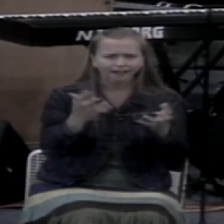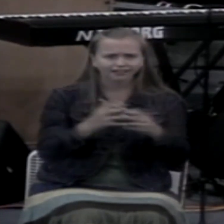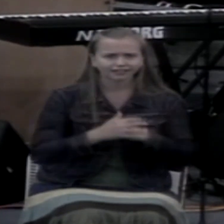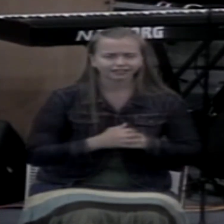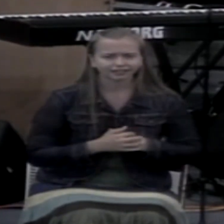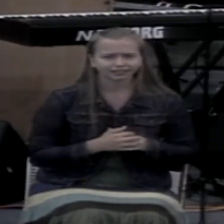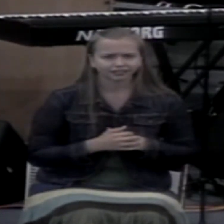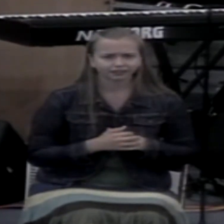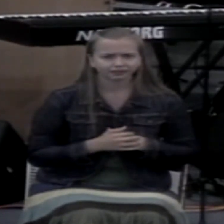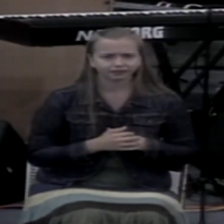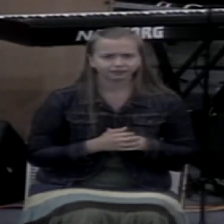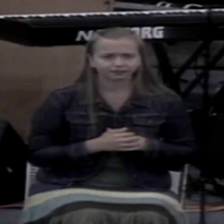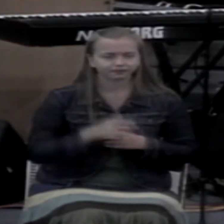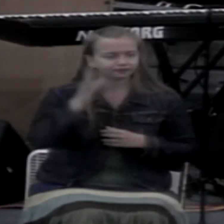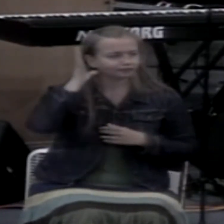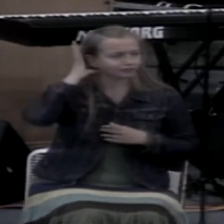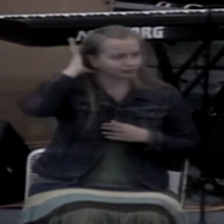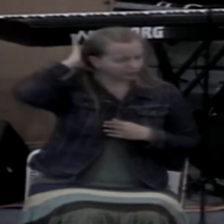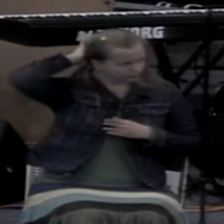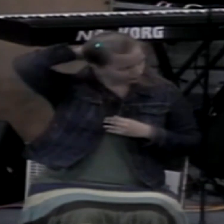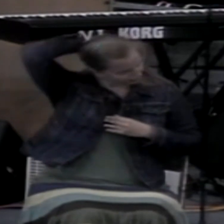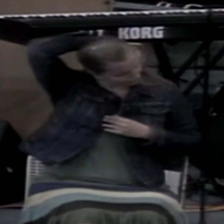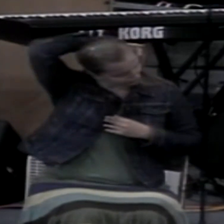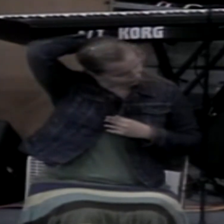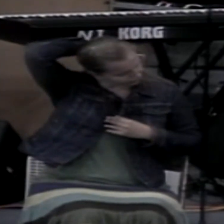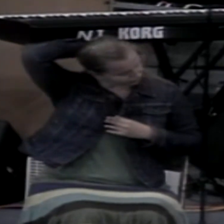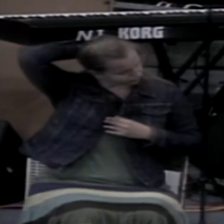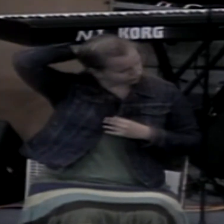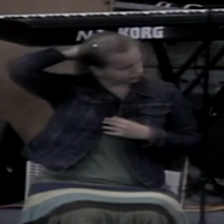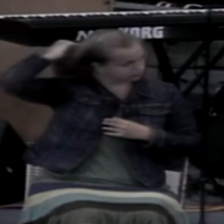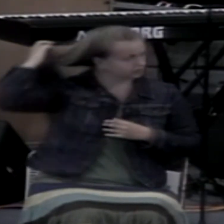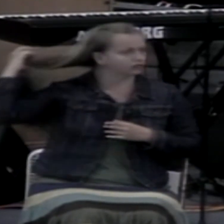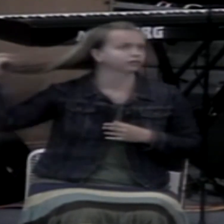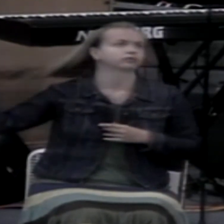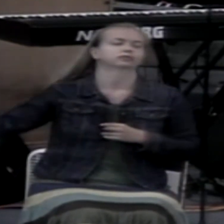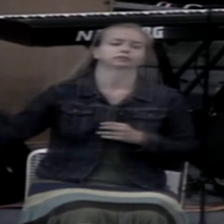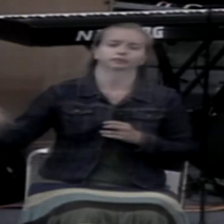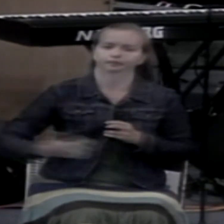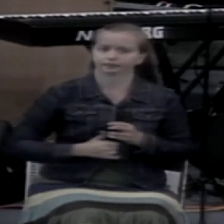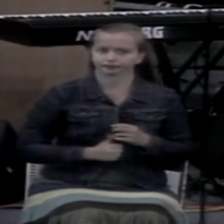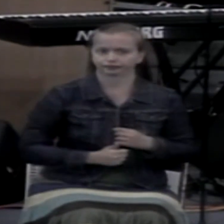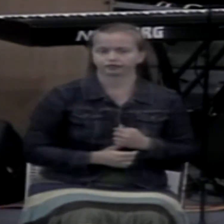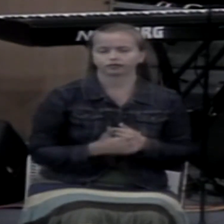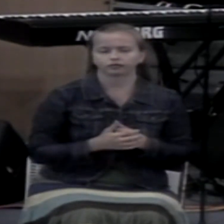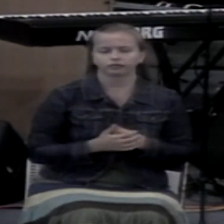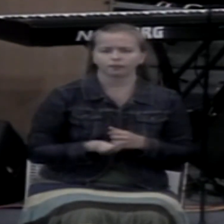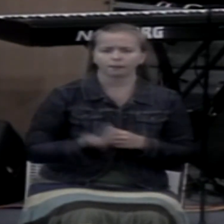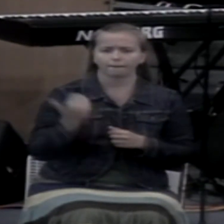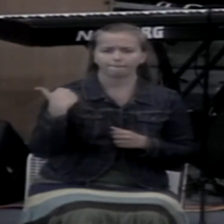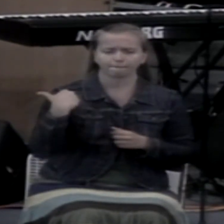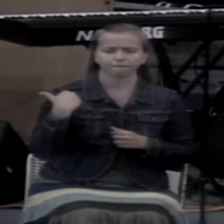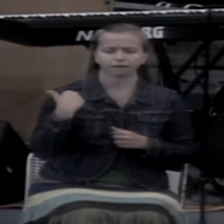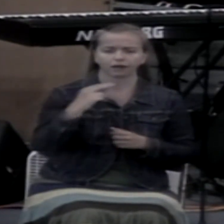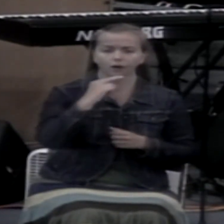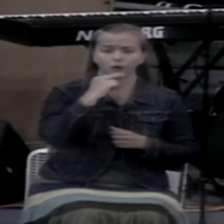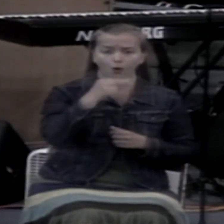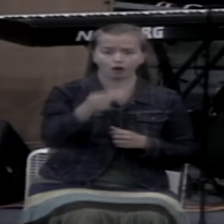long-suffering. That's the way you say long-suffering. Not willing that any should perish.